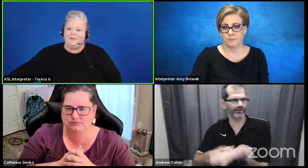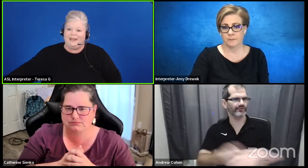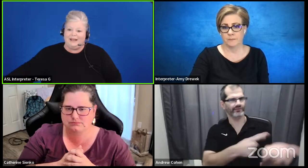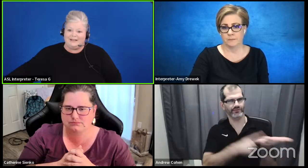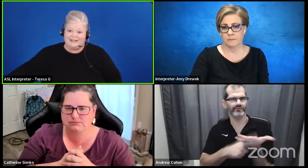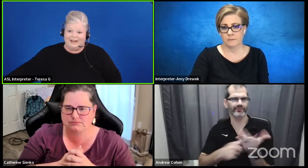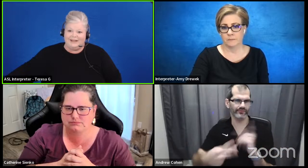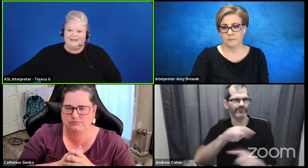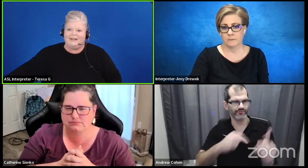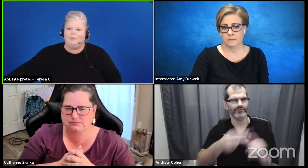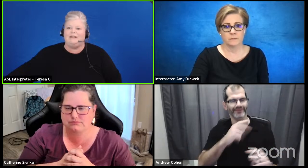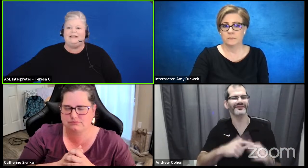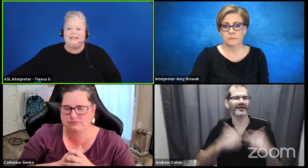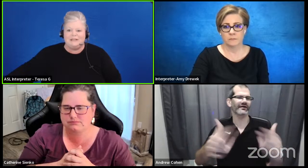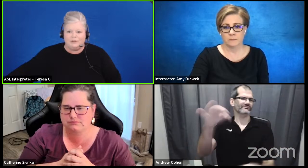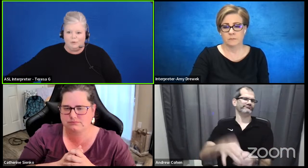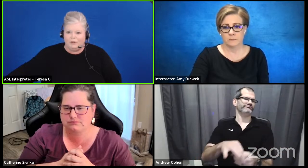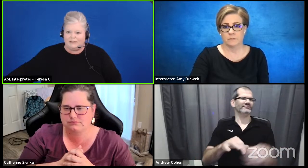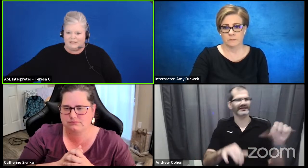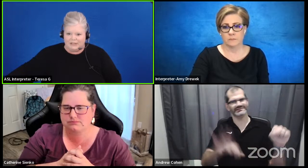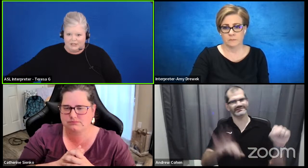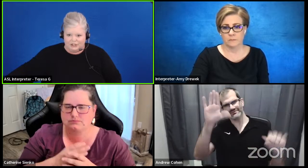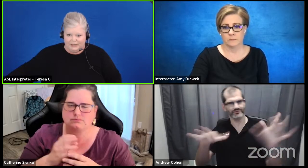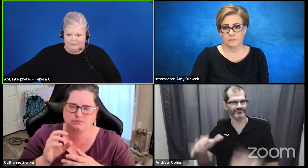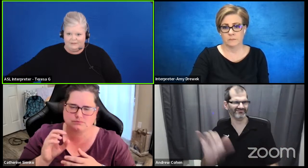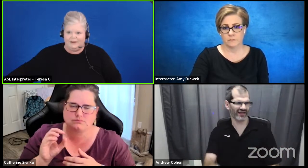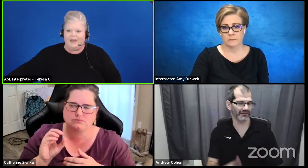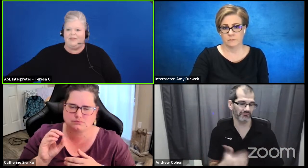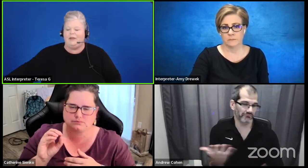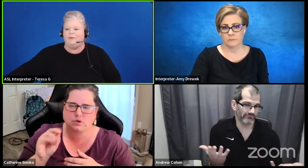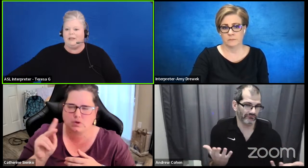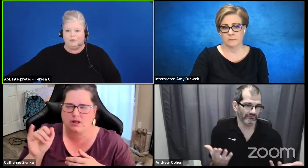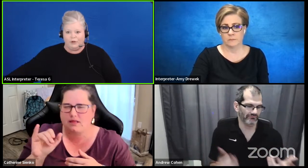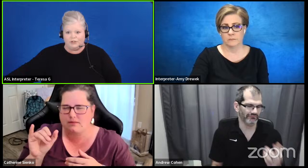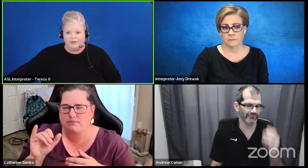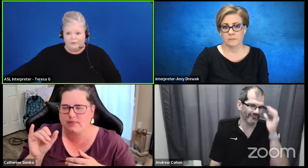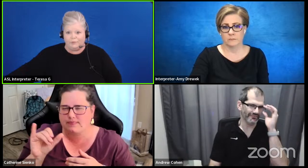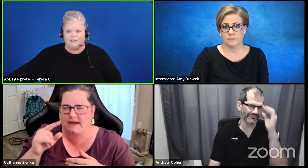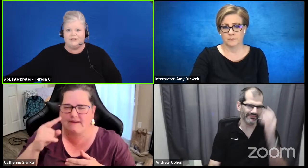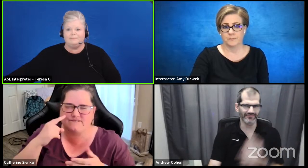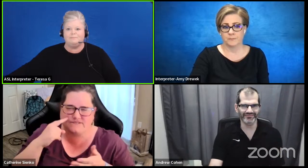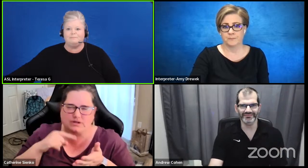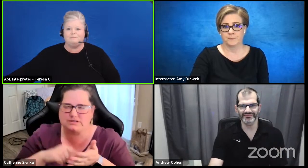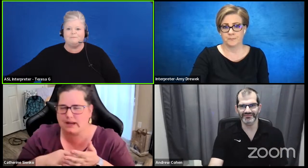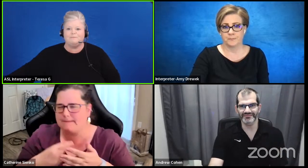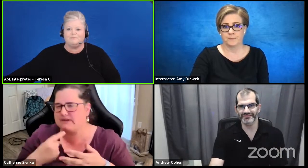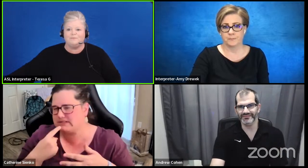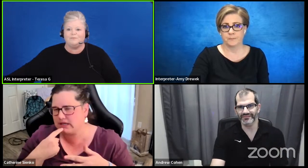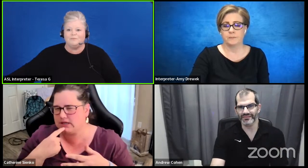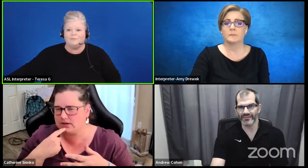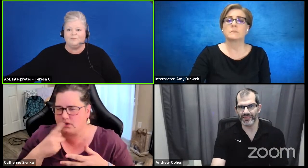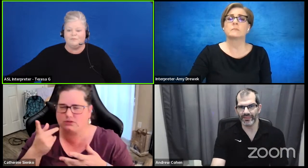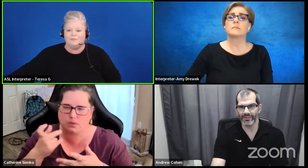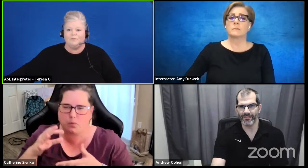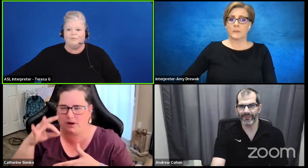If we get a second, then that would lead to more discussion, and then we can move on to the vote.